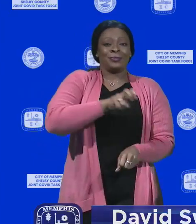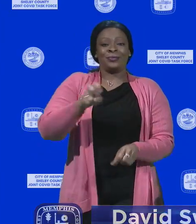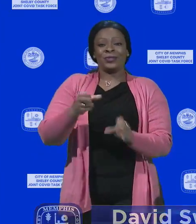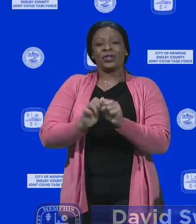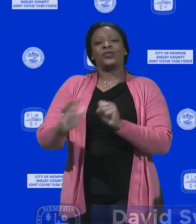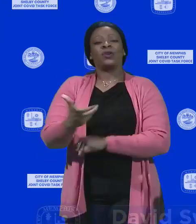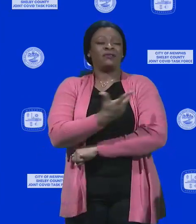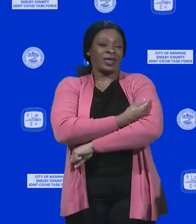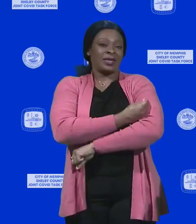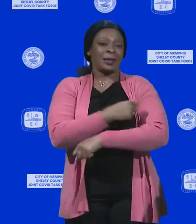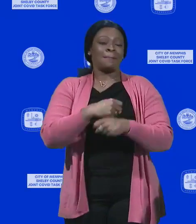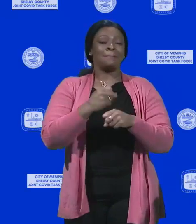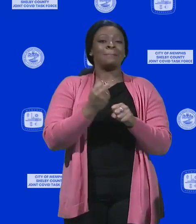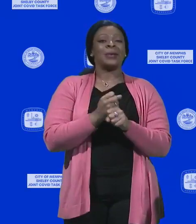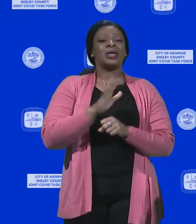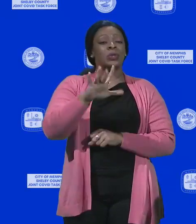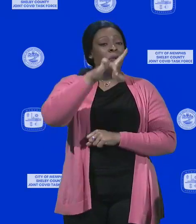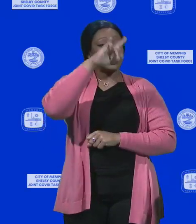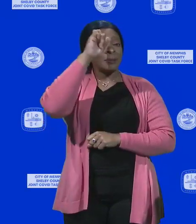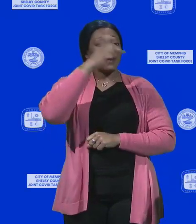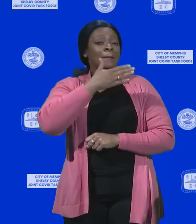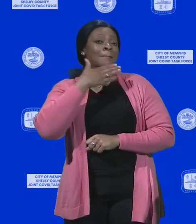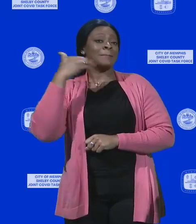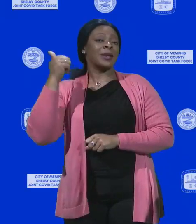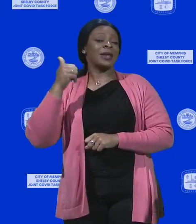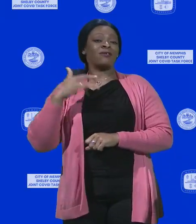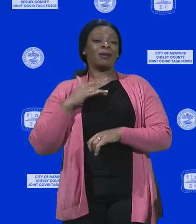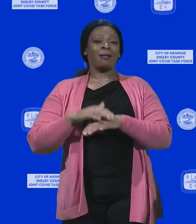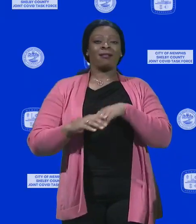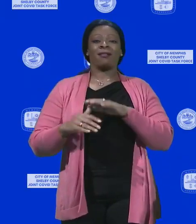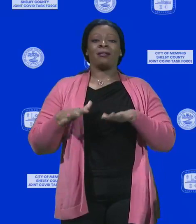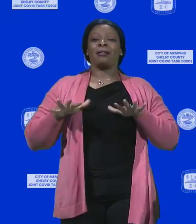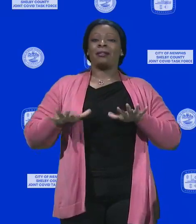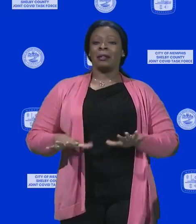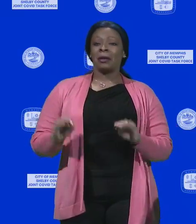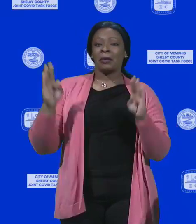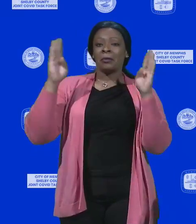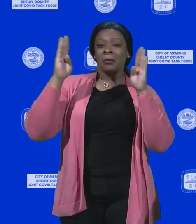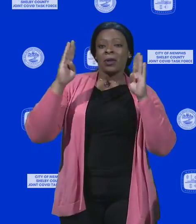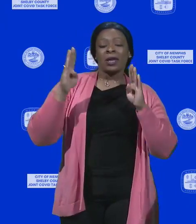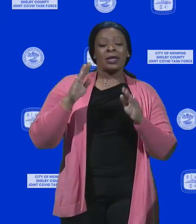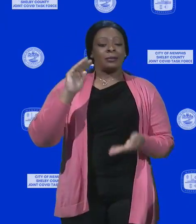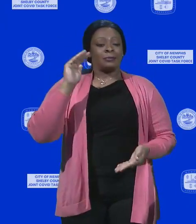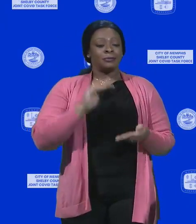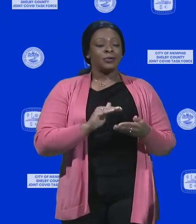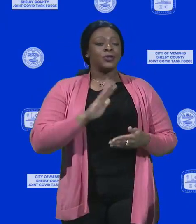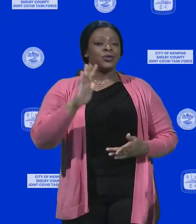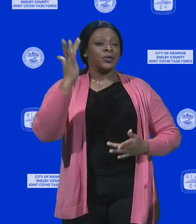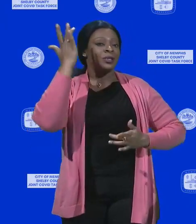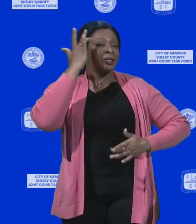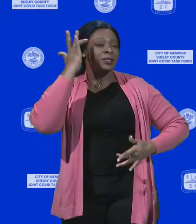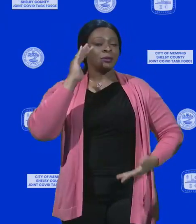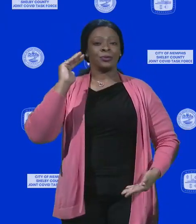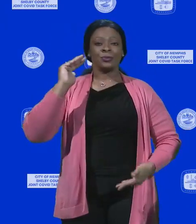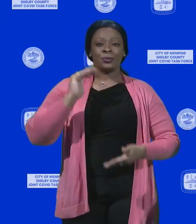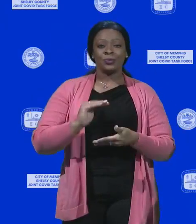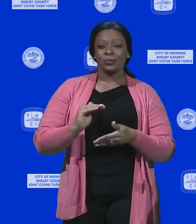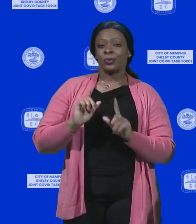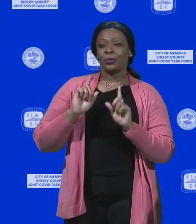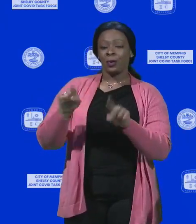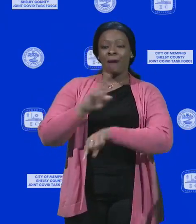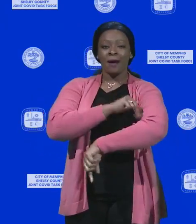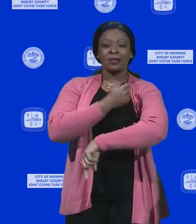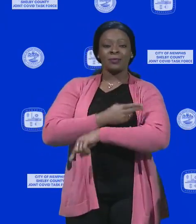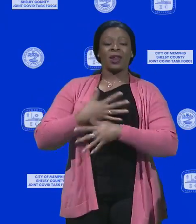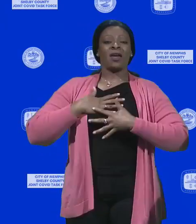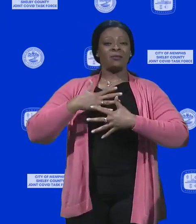make, it's going to make your summer better, but it's also going to reduce your risk of severe disease, reduce your risk of winding up in the hospital on a ventilator